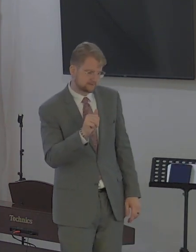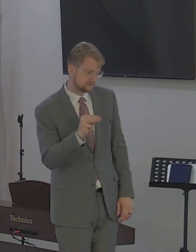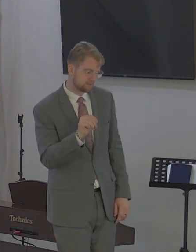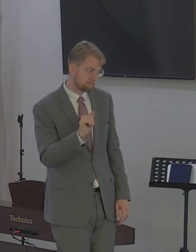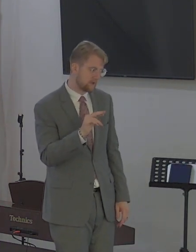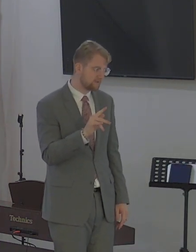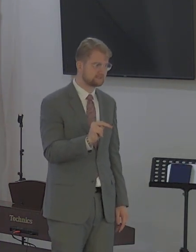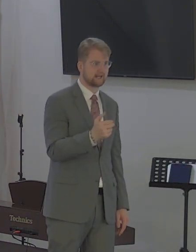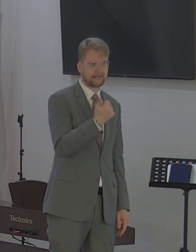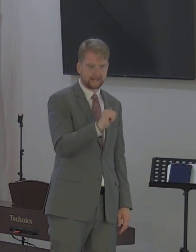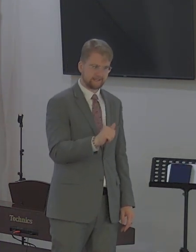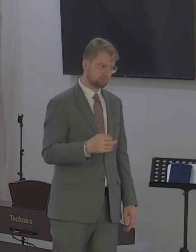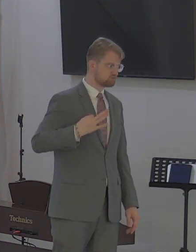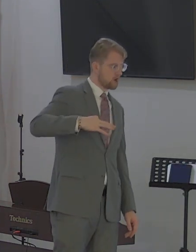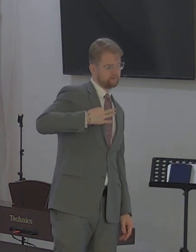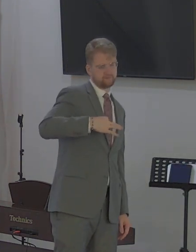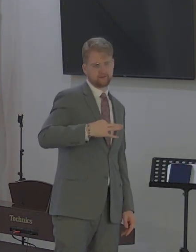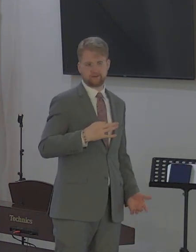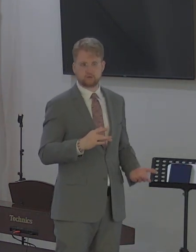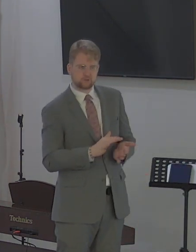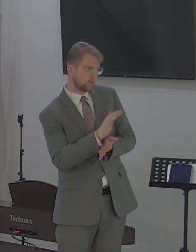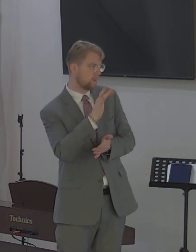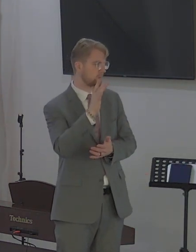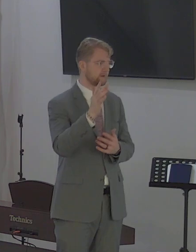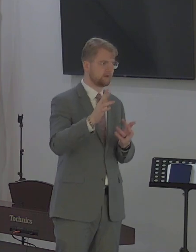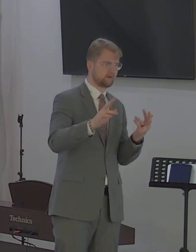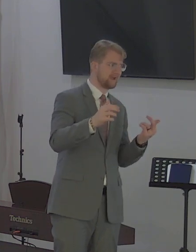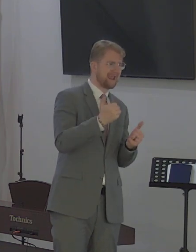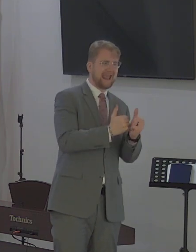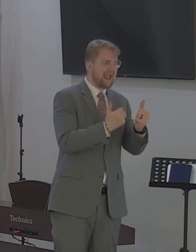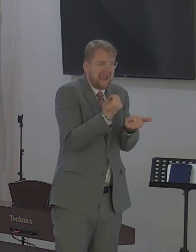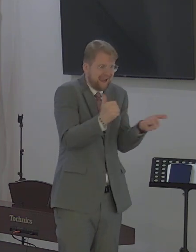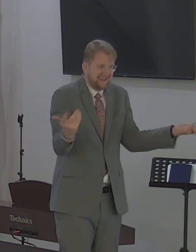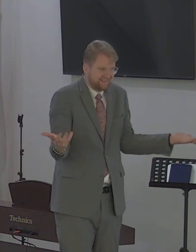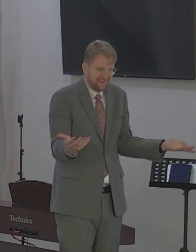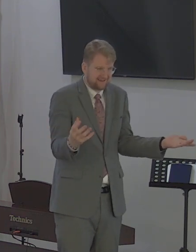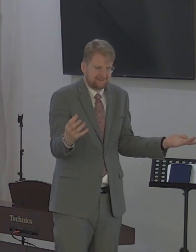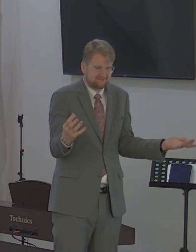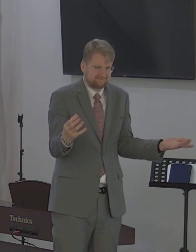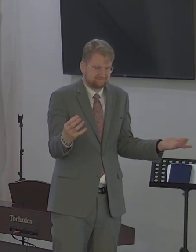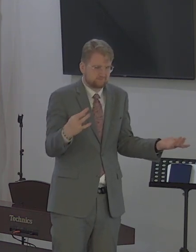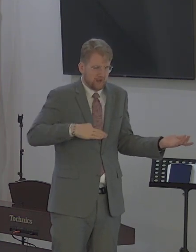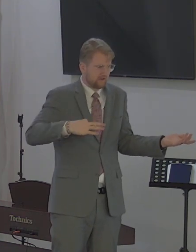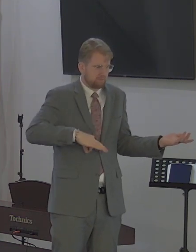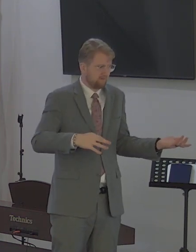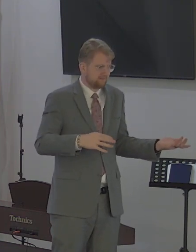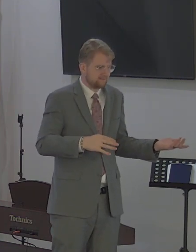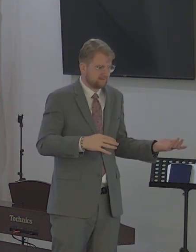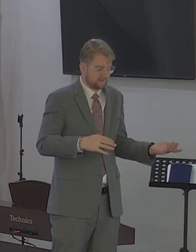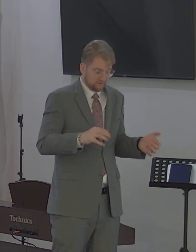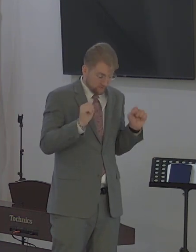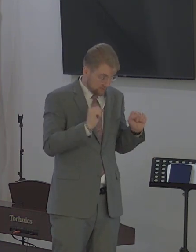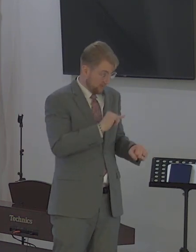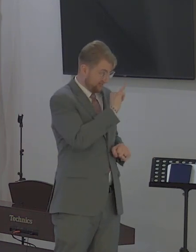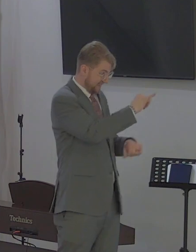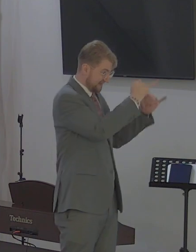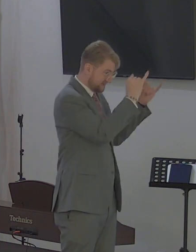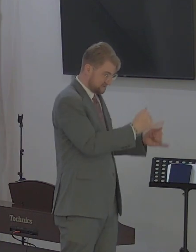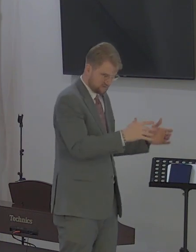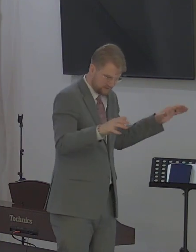Samaritan, that bring that thing that could that individual do anything for the Samaritan?